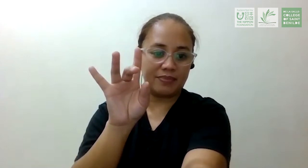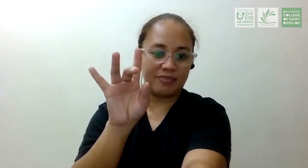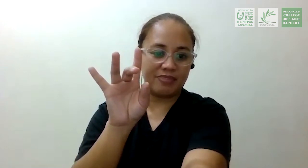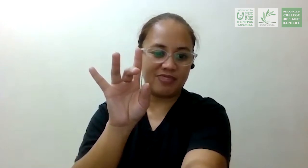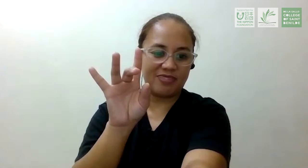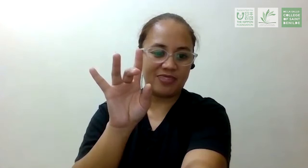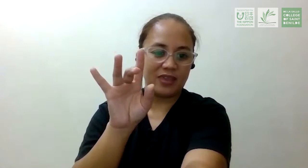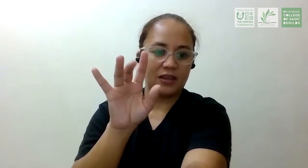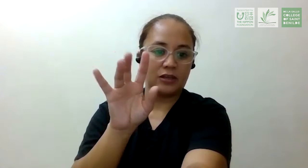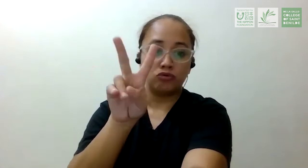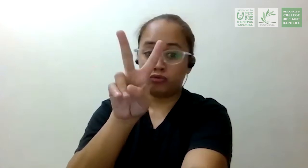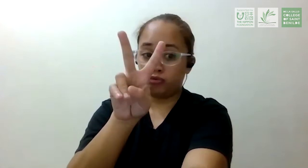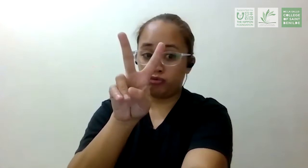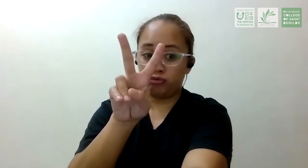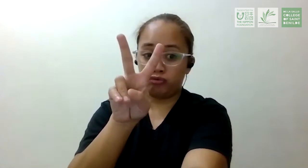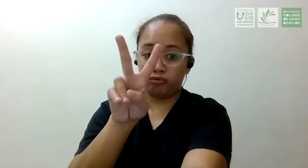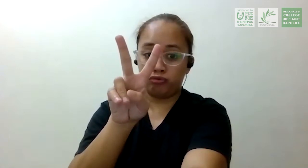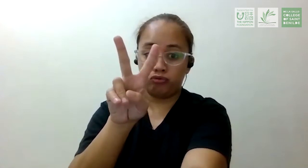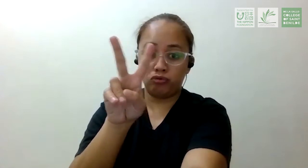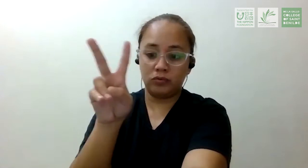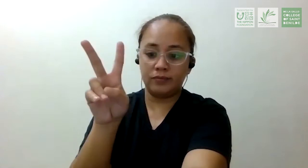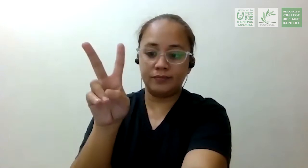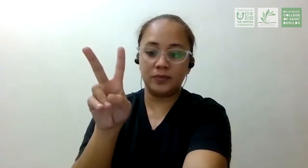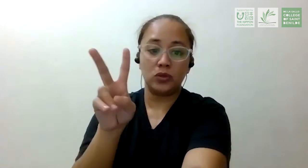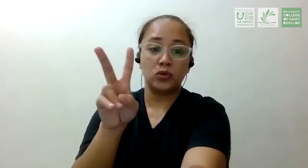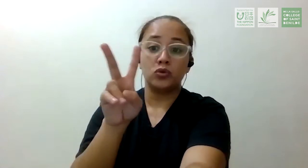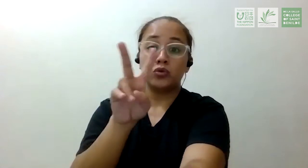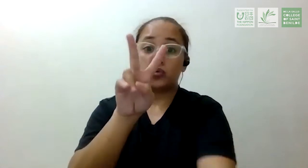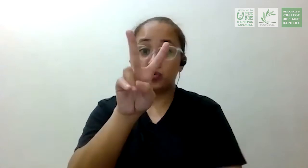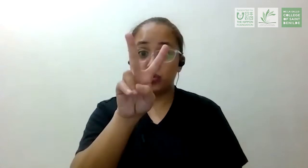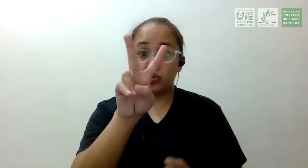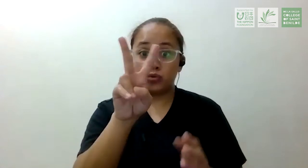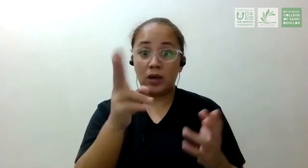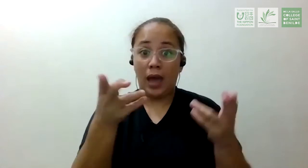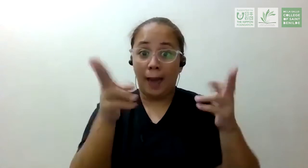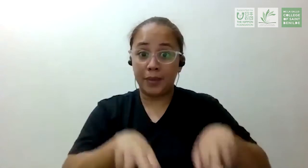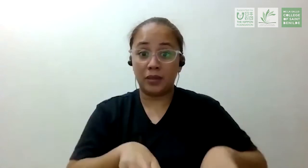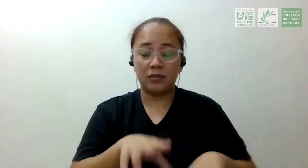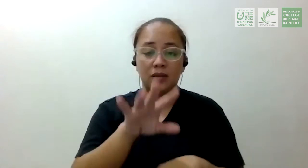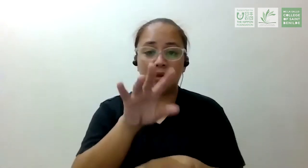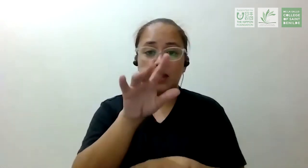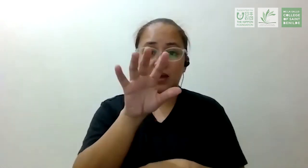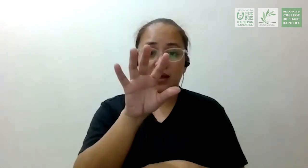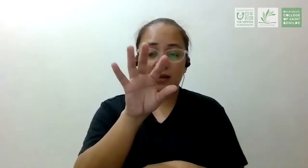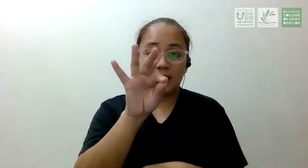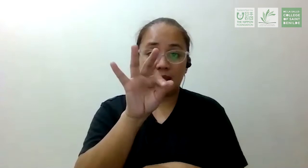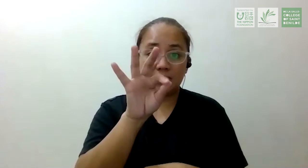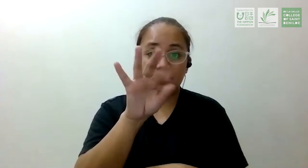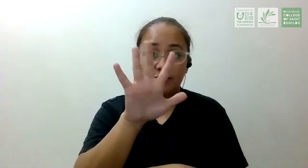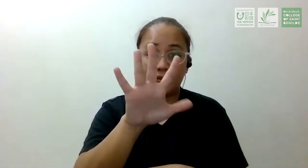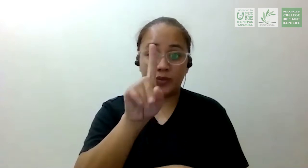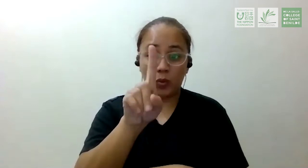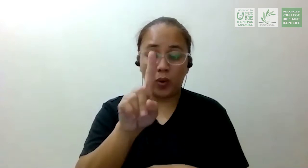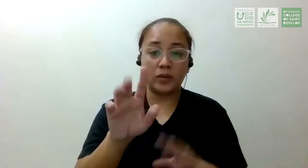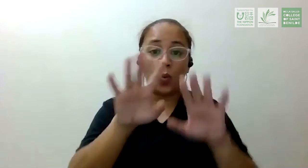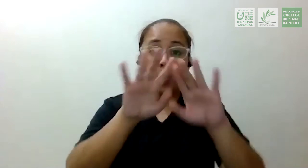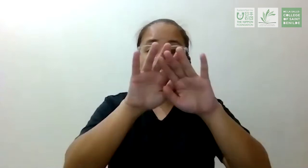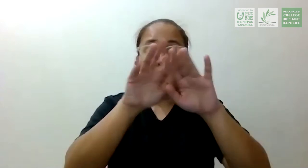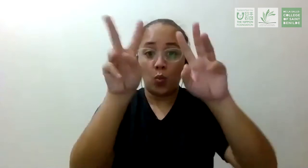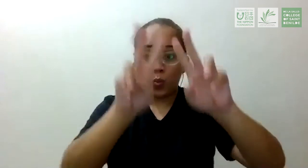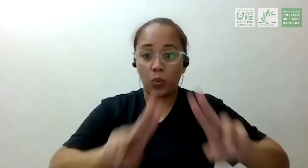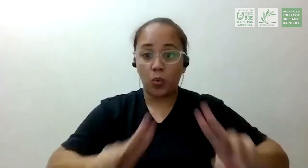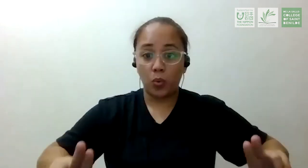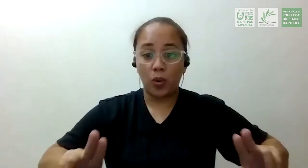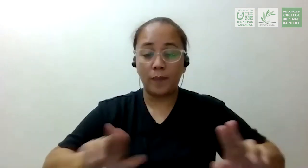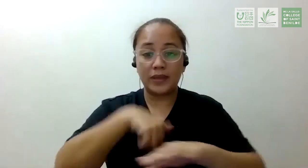There are two things that happened in 1951. World Federation of the Deaf was established in